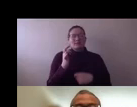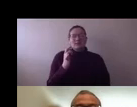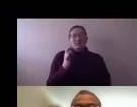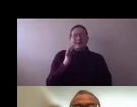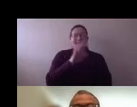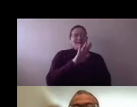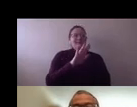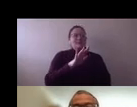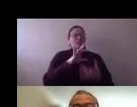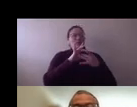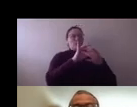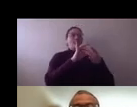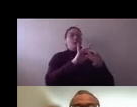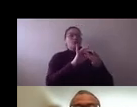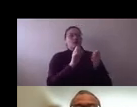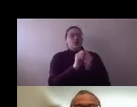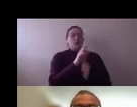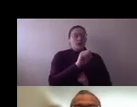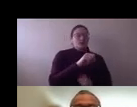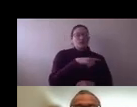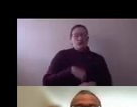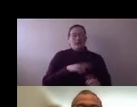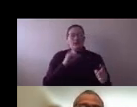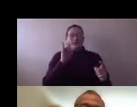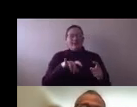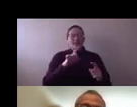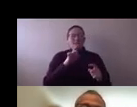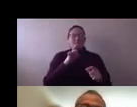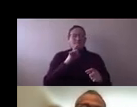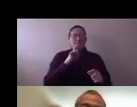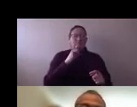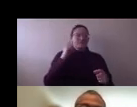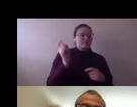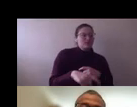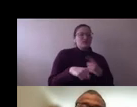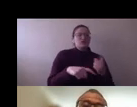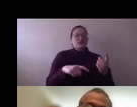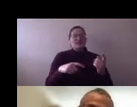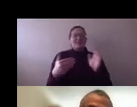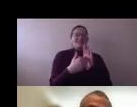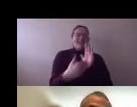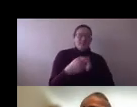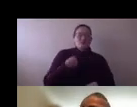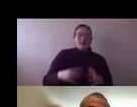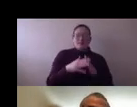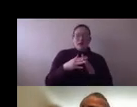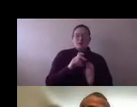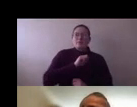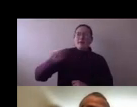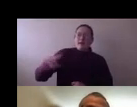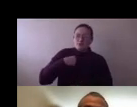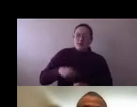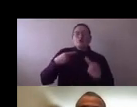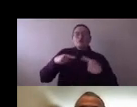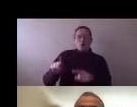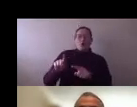relations, which was accusation charged against Chinese American scientists who returned to China during the Cultural